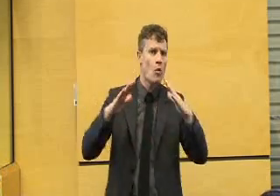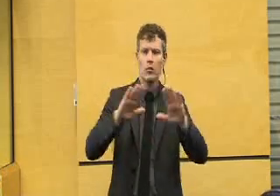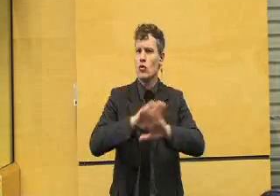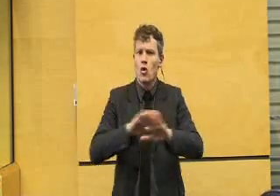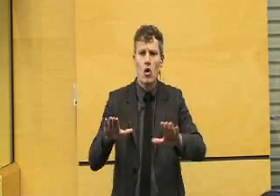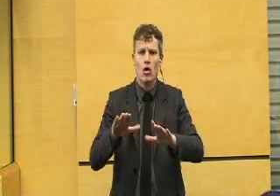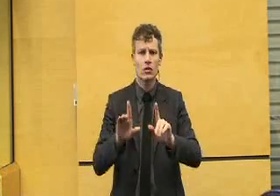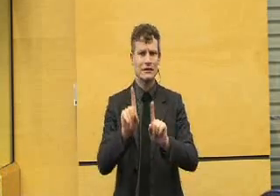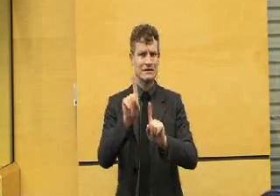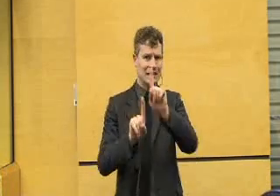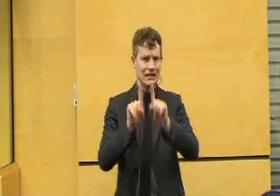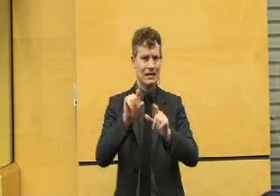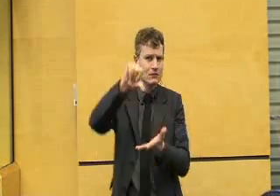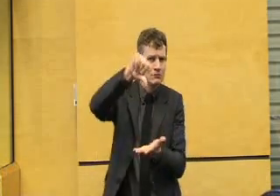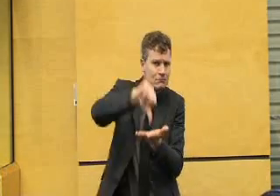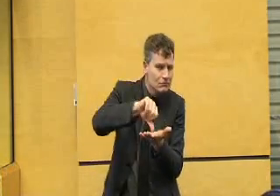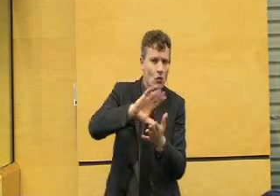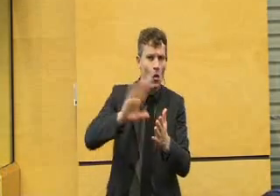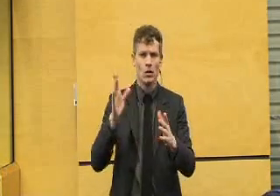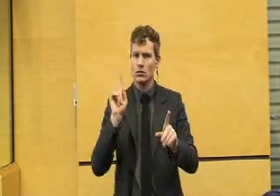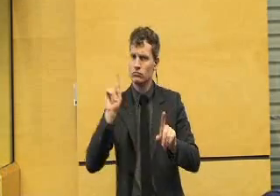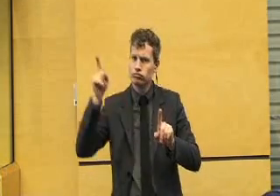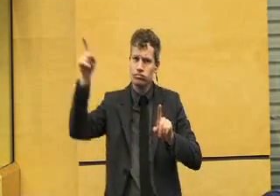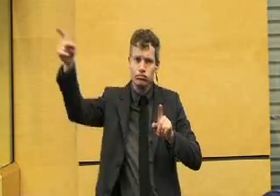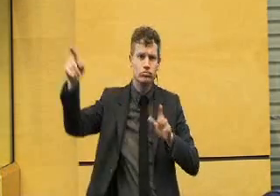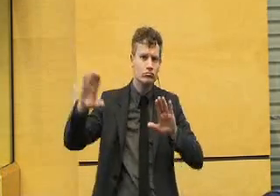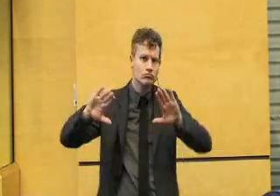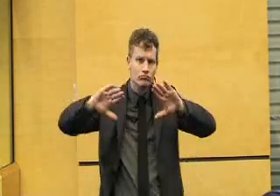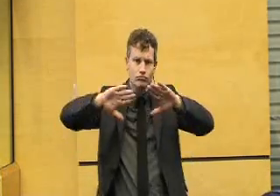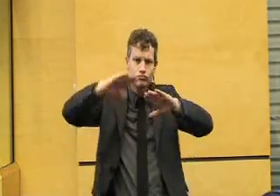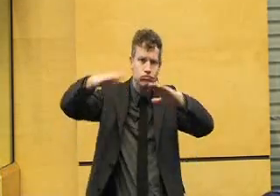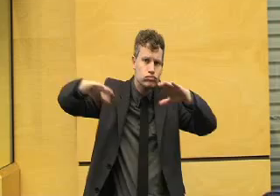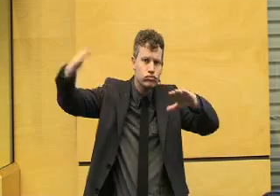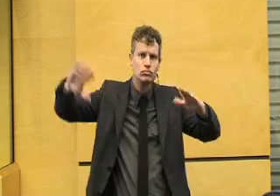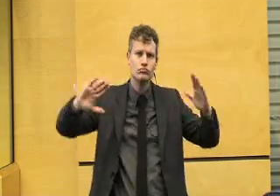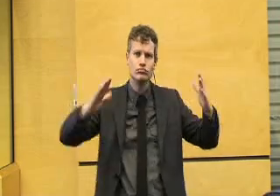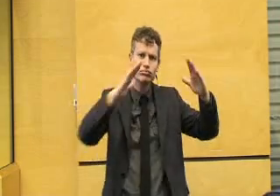services. And then just a quick one on Article 8,